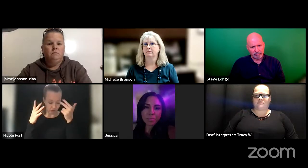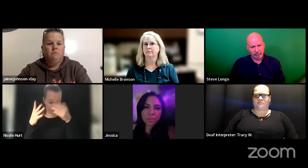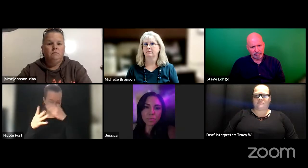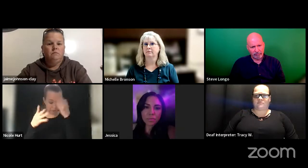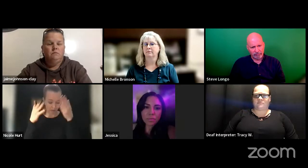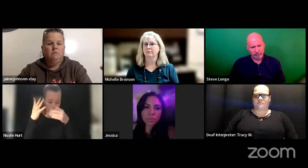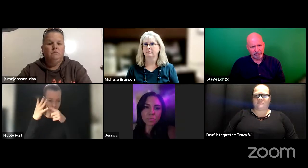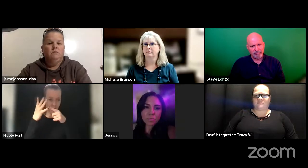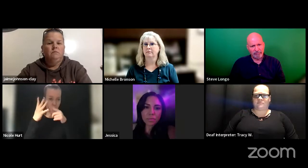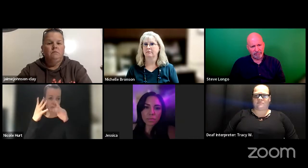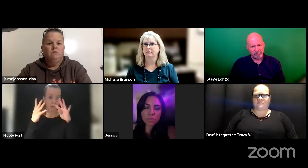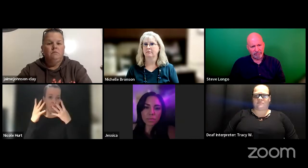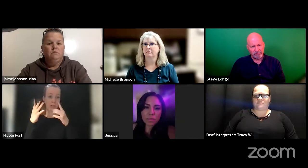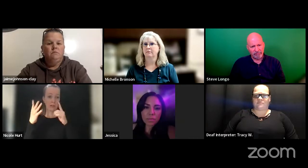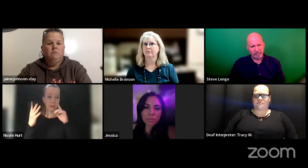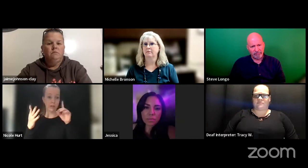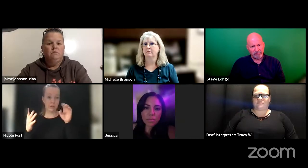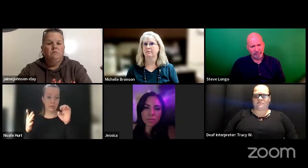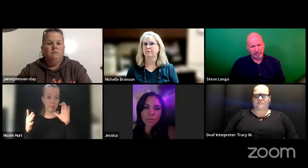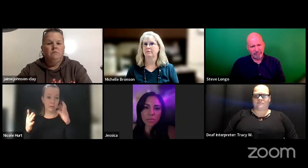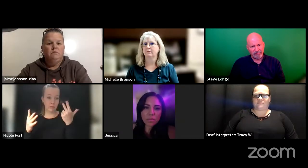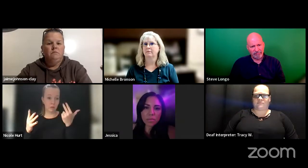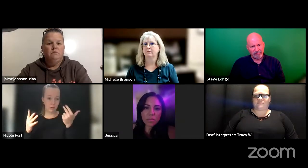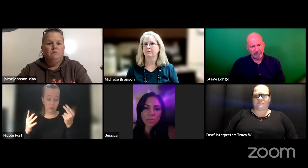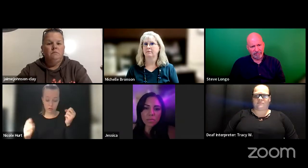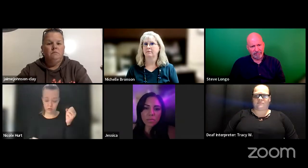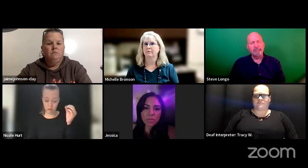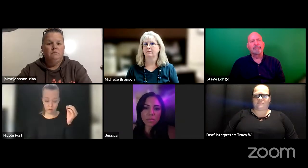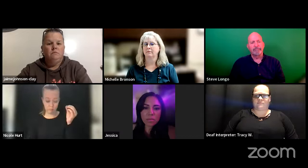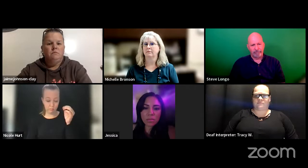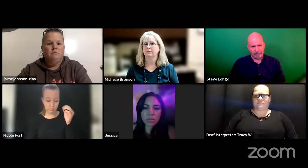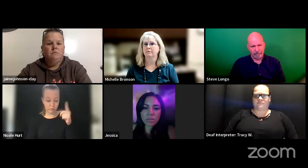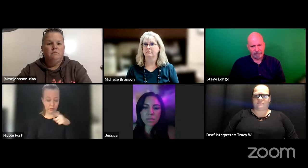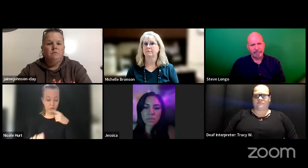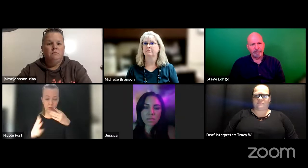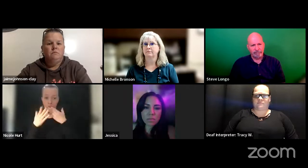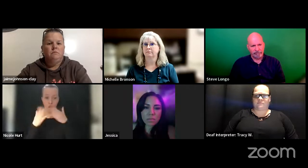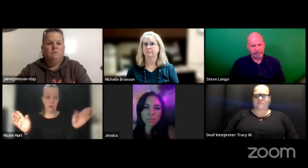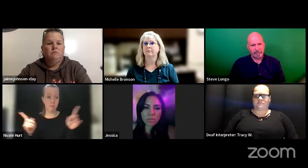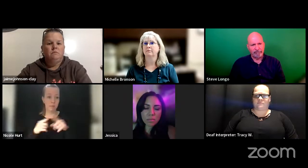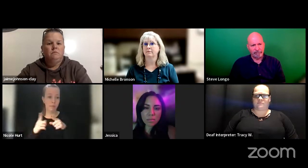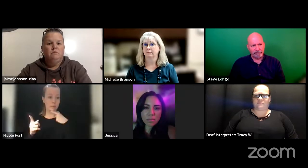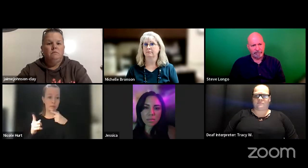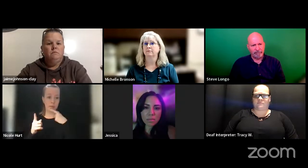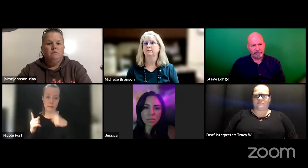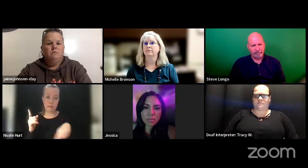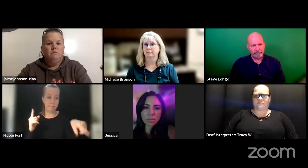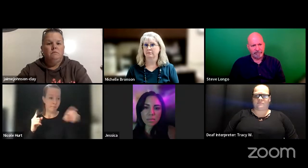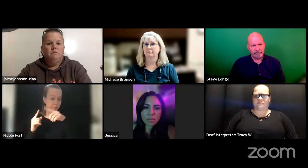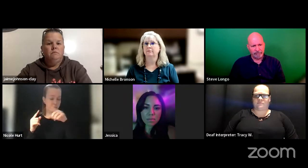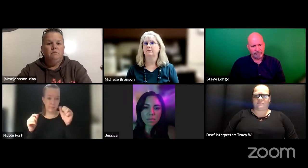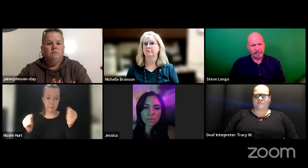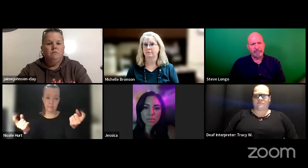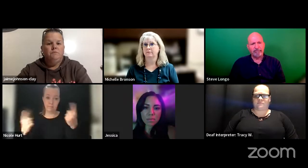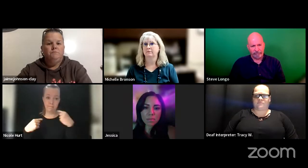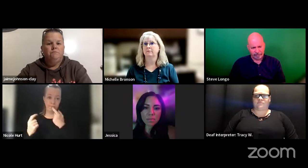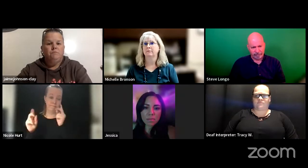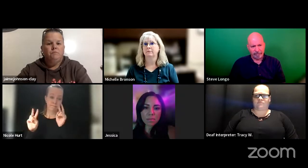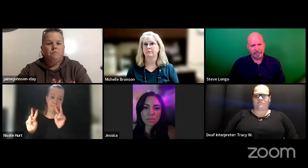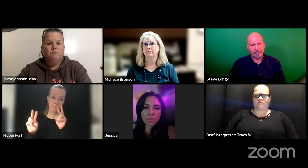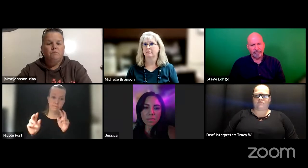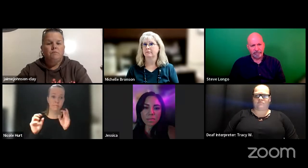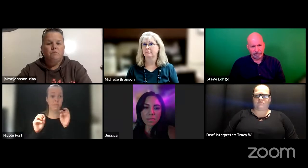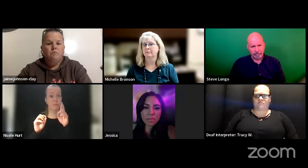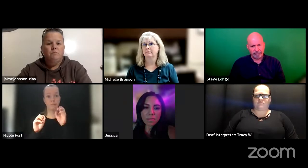The 3rd meeting will be September 13th, and our final meeting for the year will be December 13th. And all